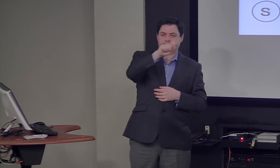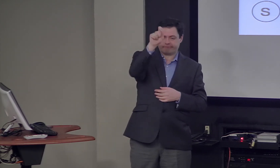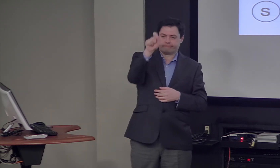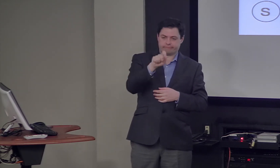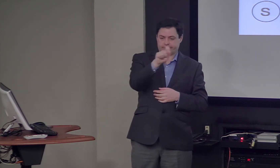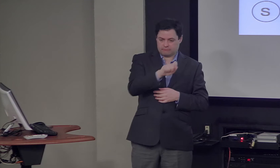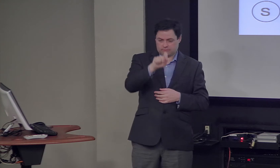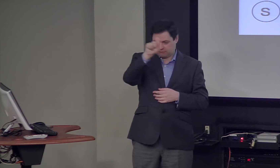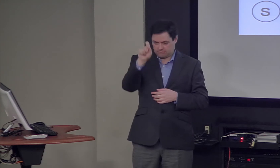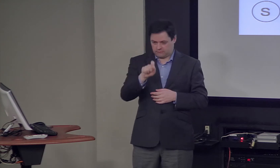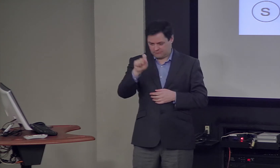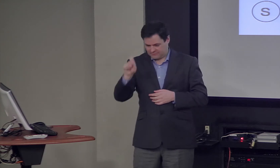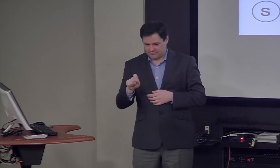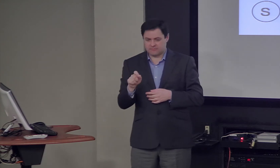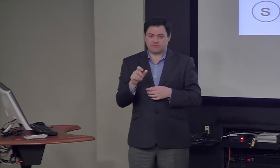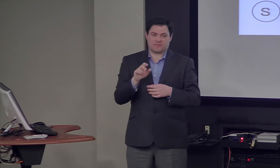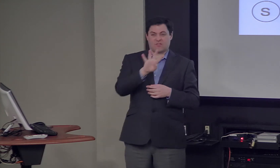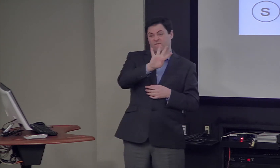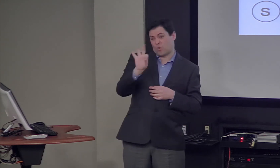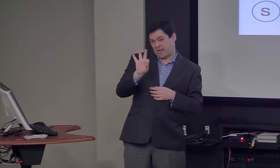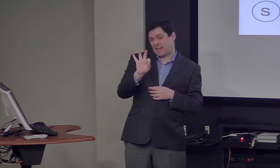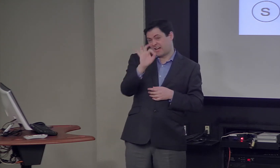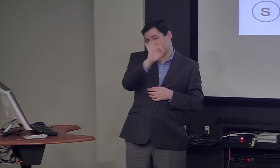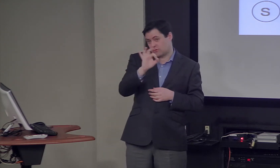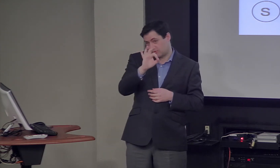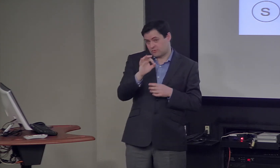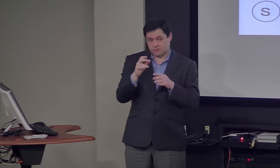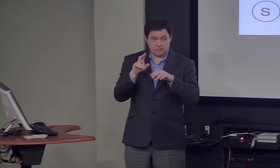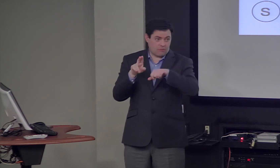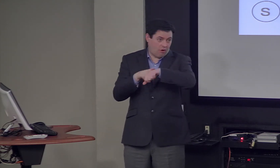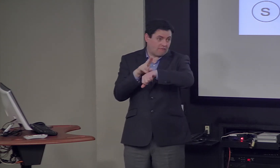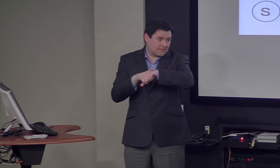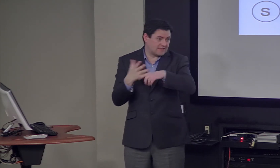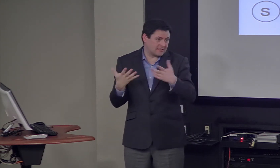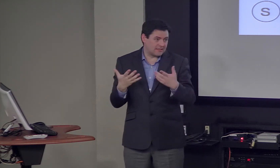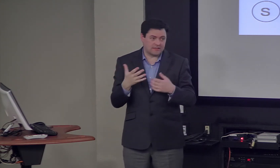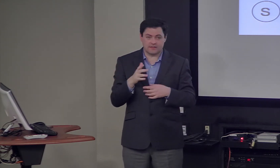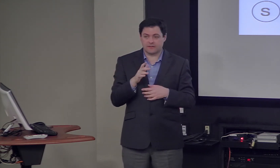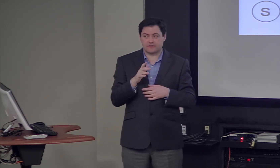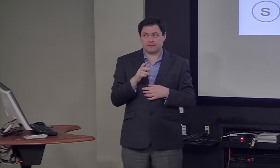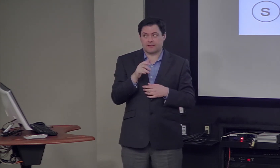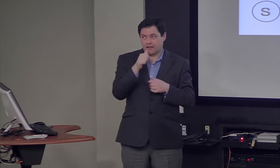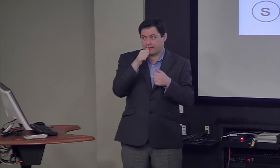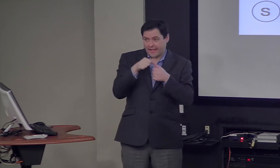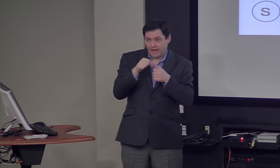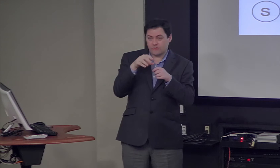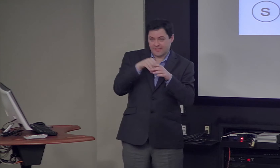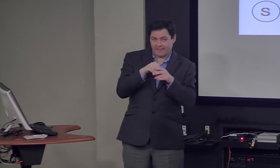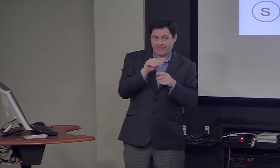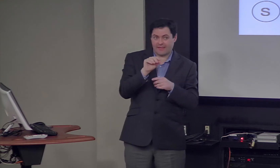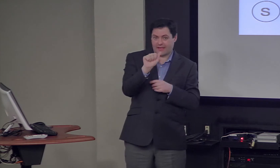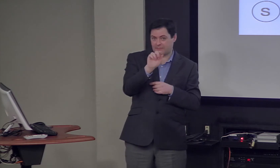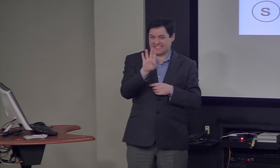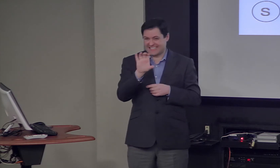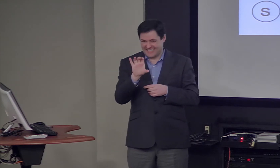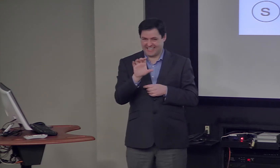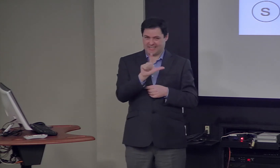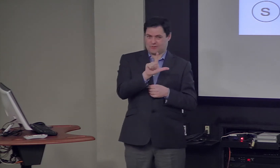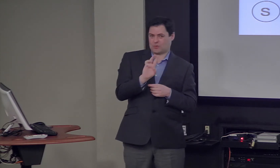number 1 or letter A, and then you have to find the subsequent letters or numbers up to 49, right? So if you think of